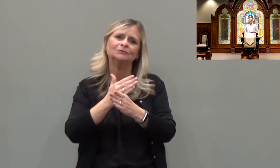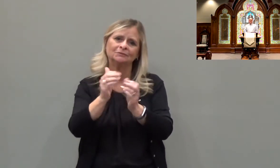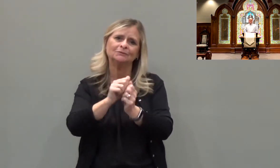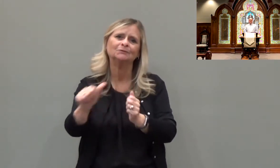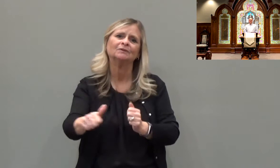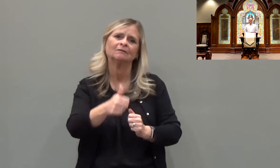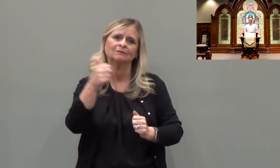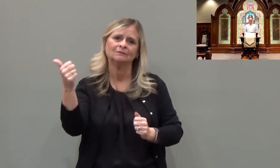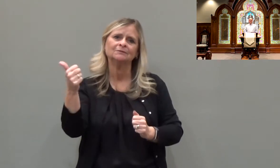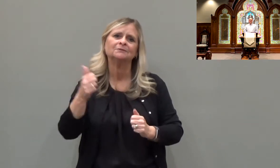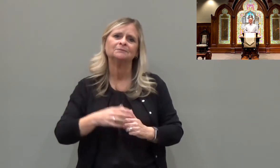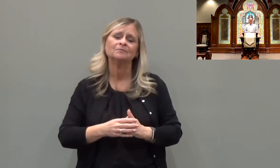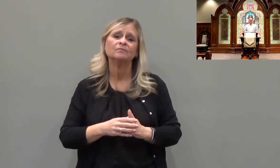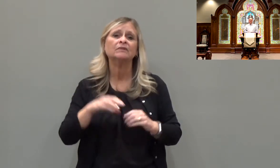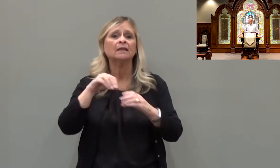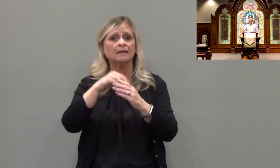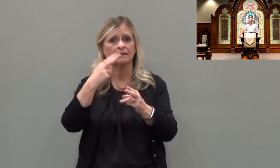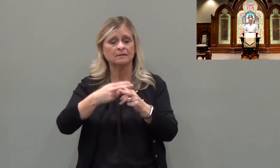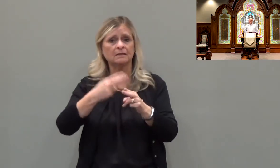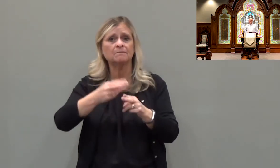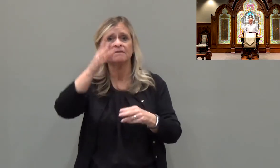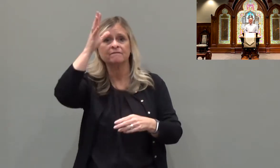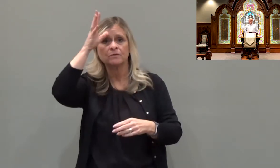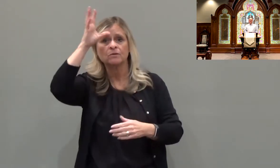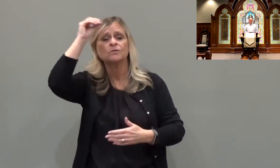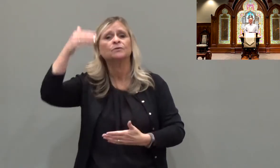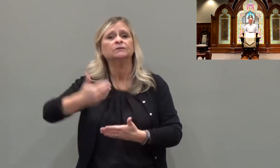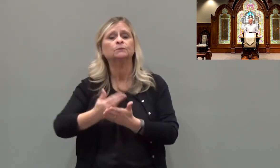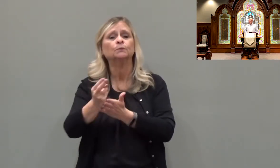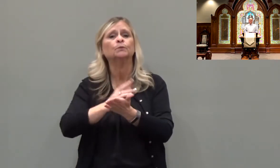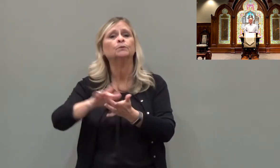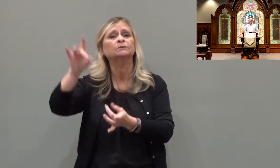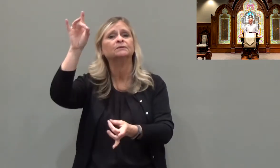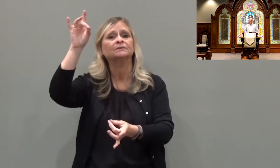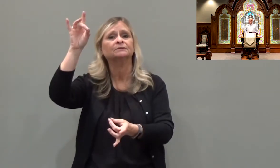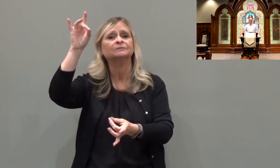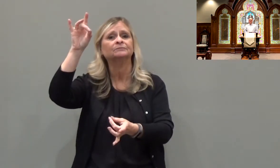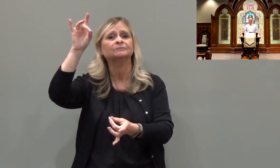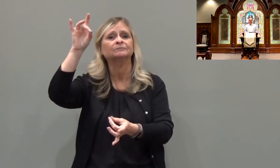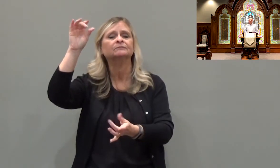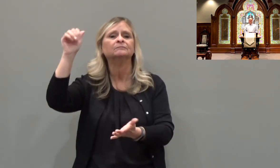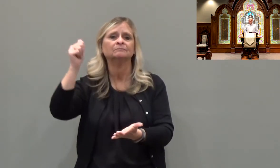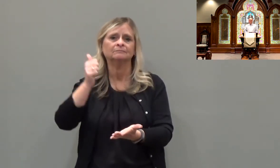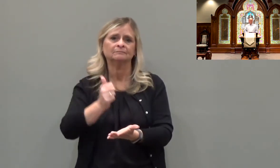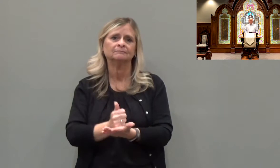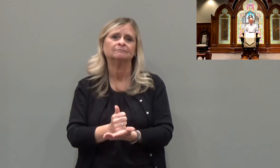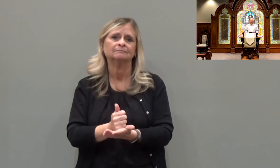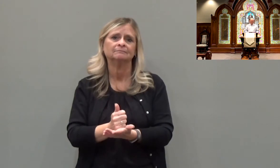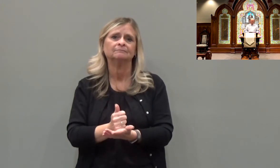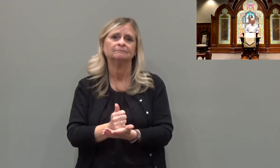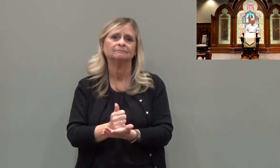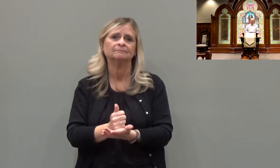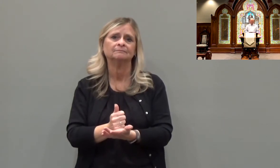with others. In the name of the Father, and of the Son, and of the Holy Spirit. Amen.